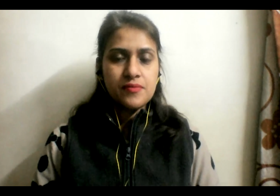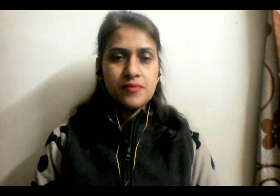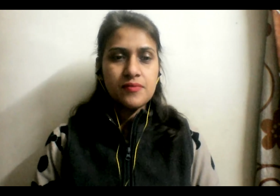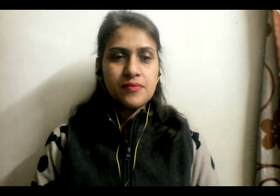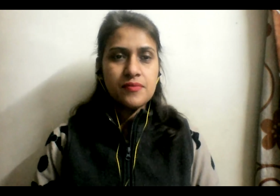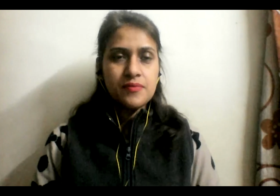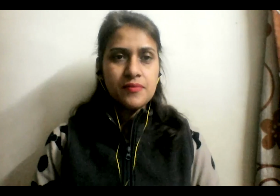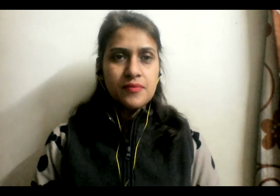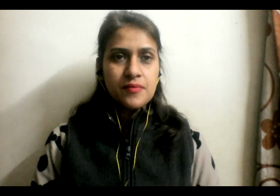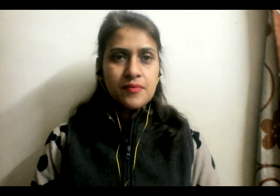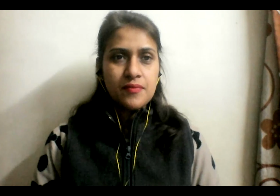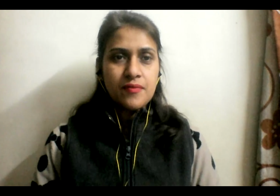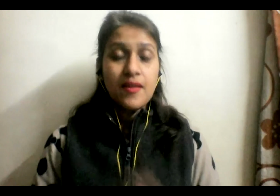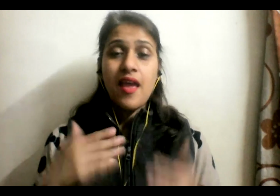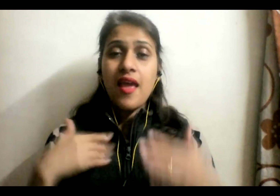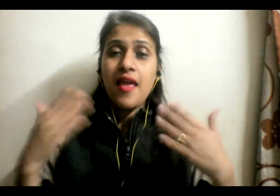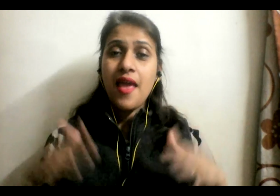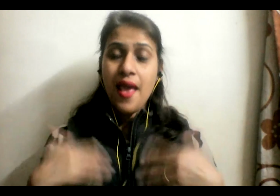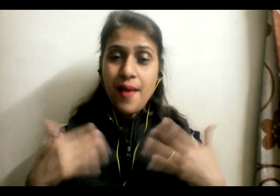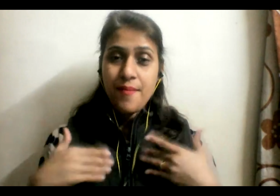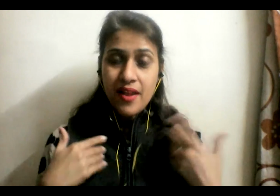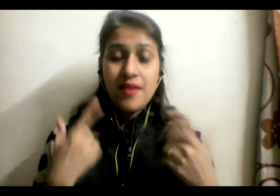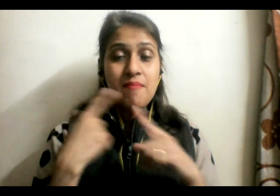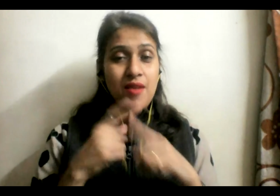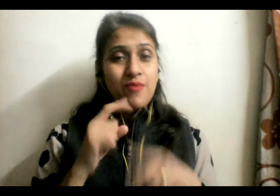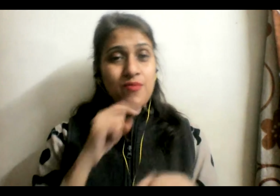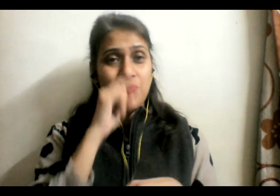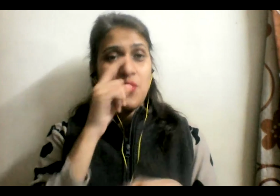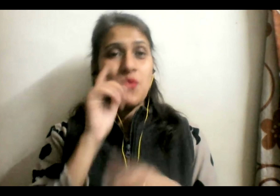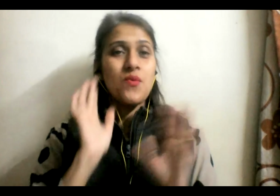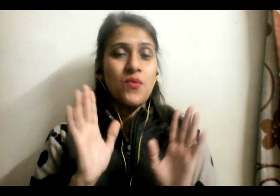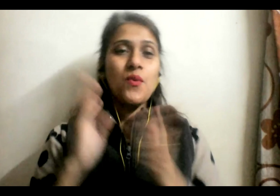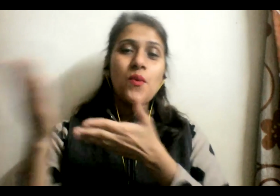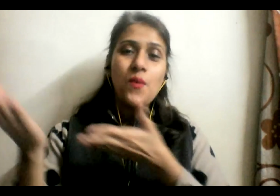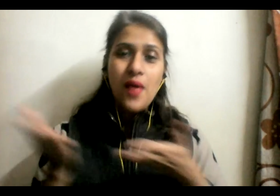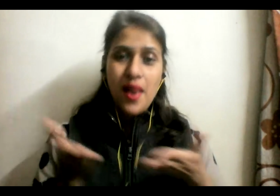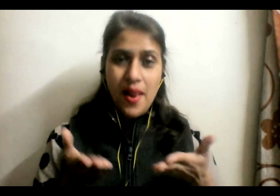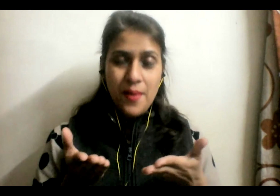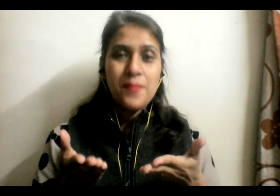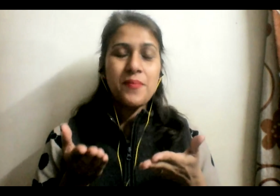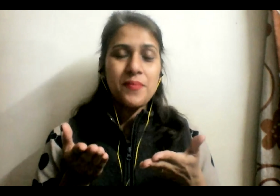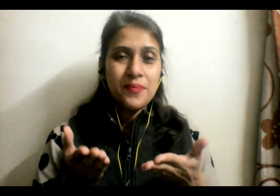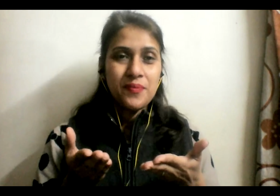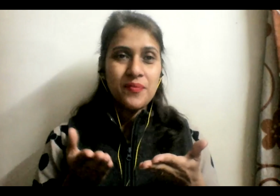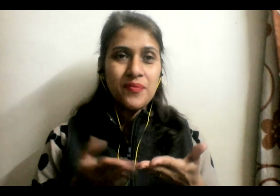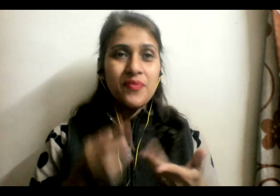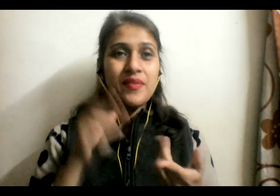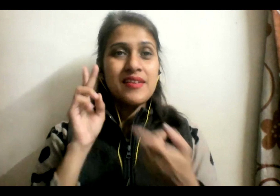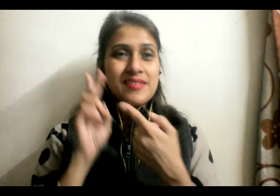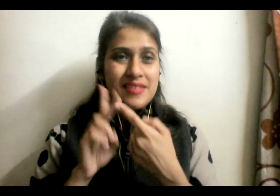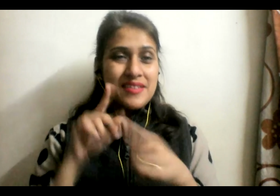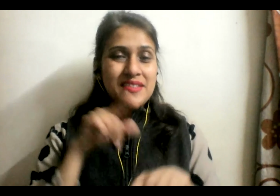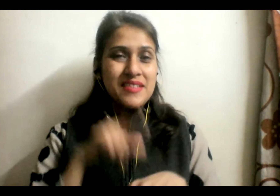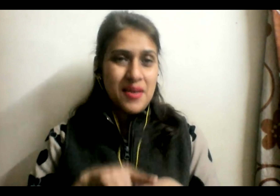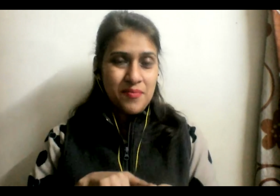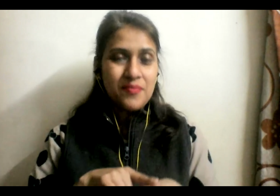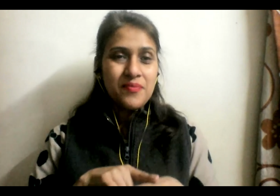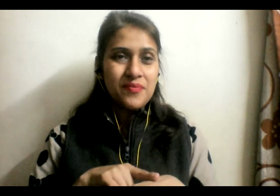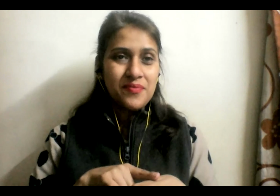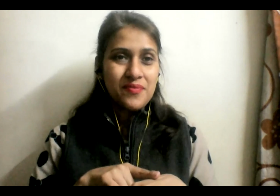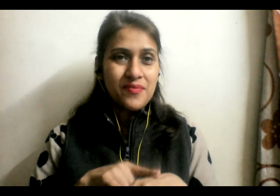It is my great honor and privilege to welcome back a face that